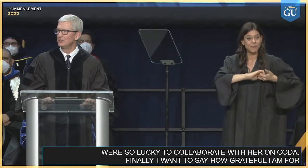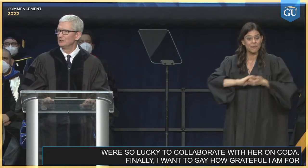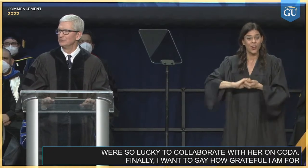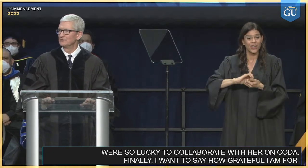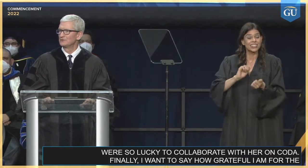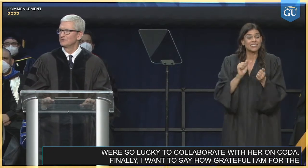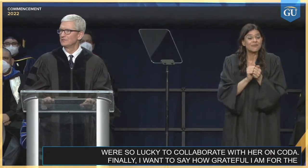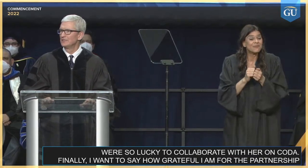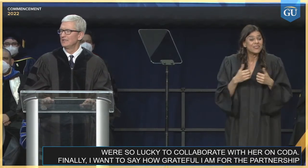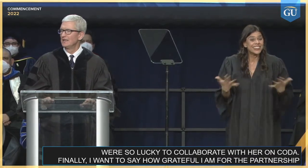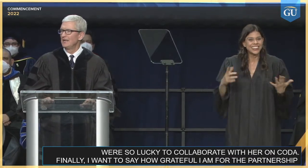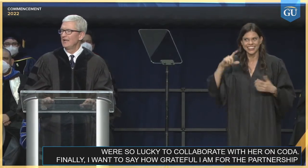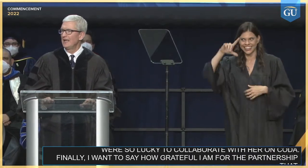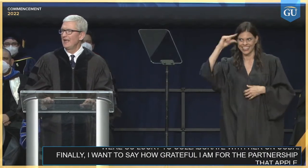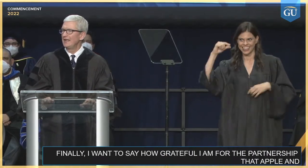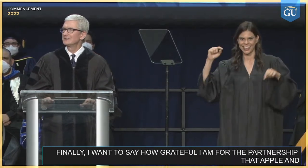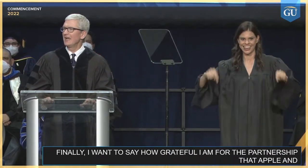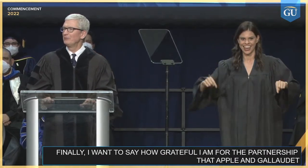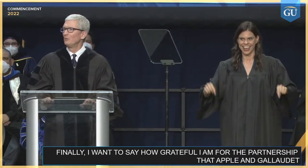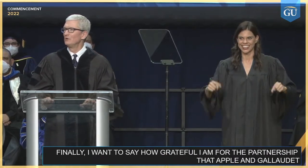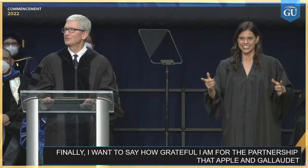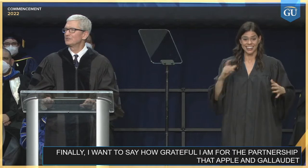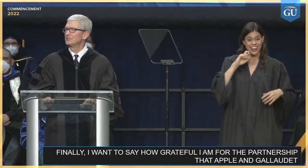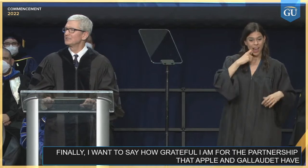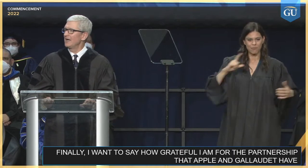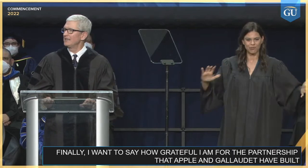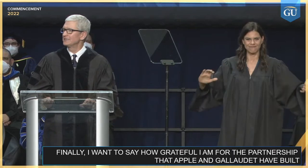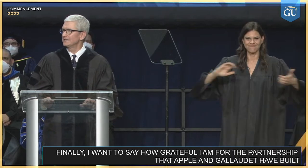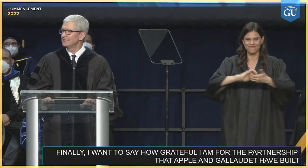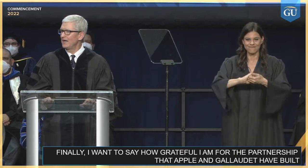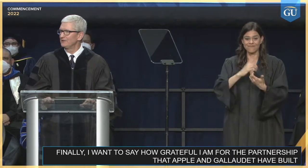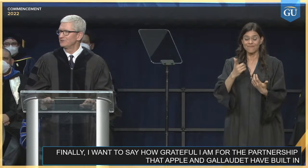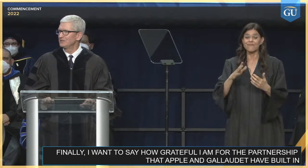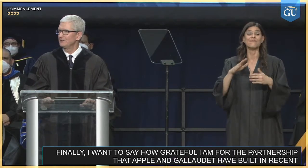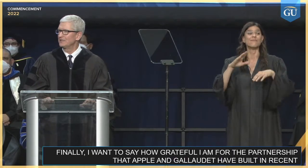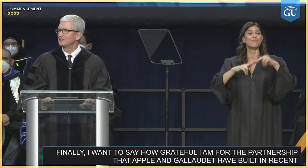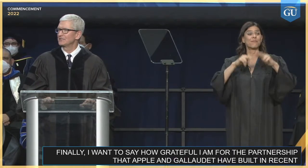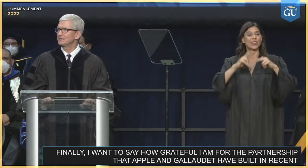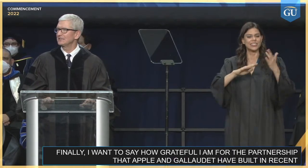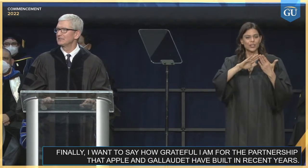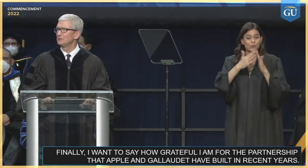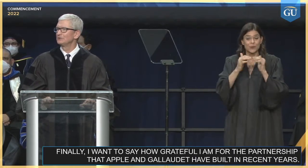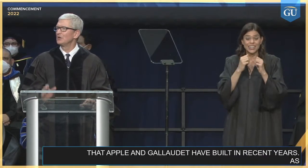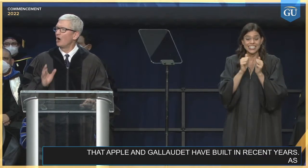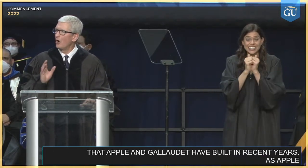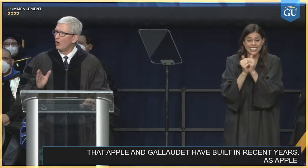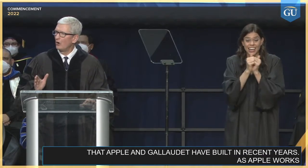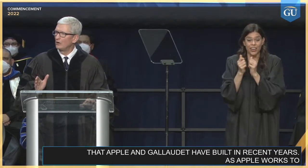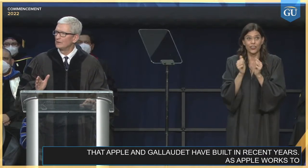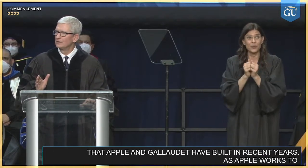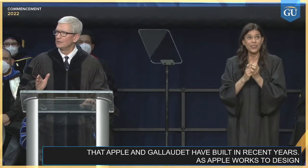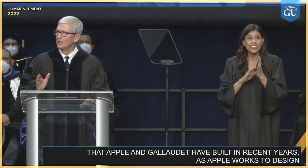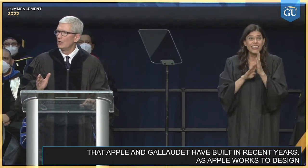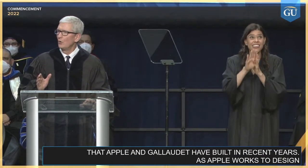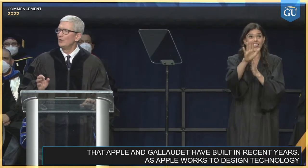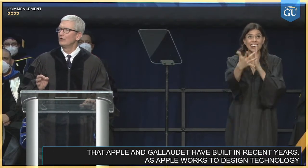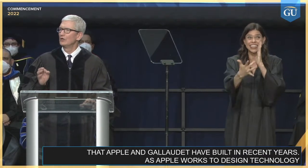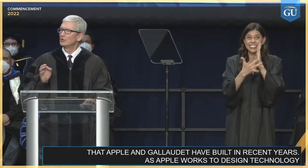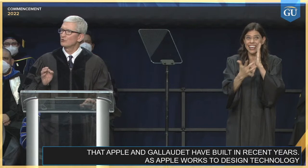years. As Apple works to design technology that is accessible to all, we are